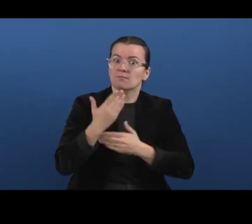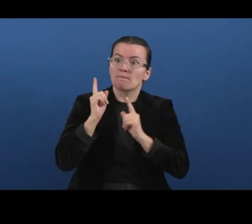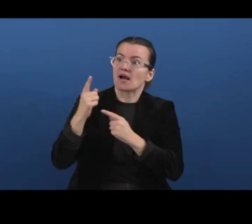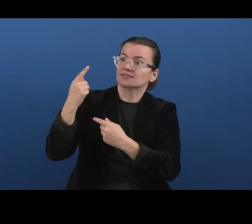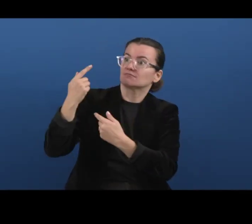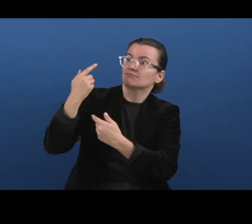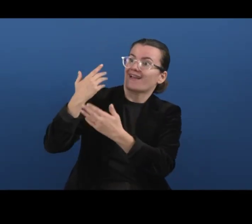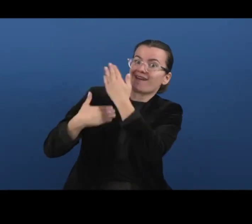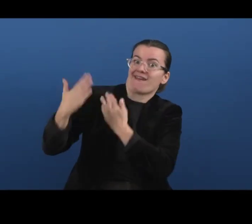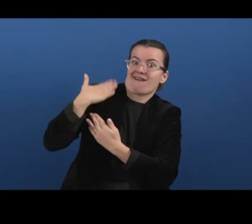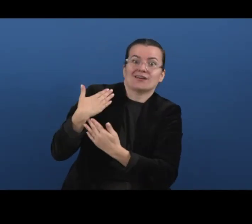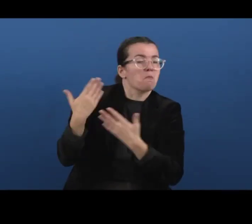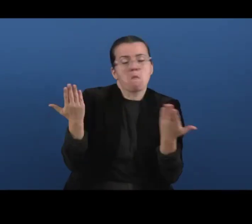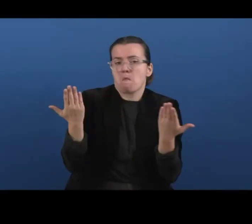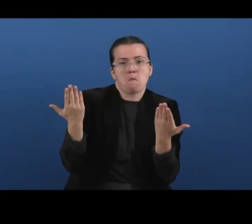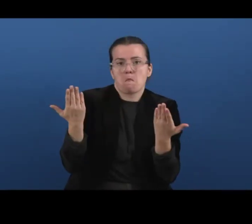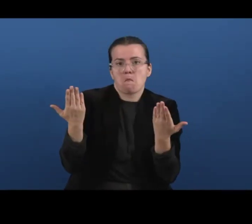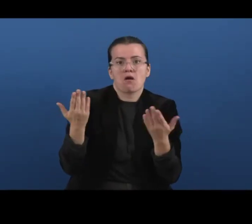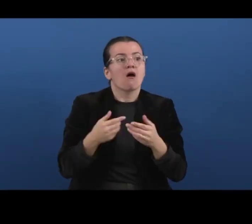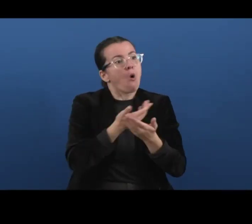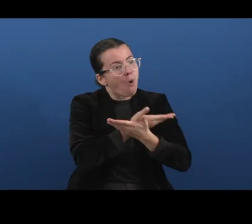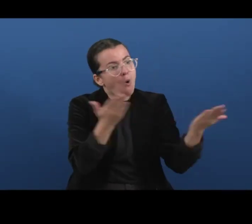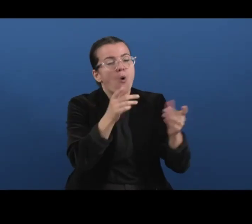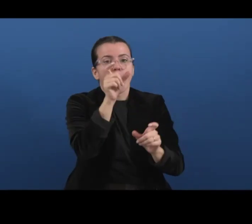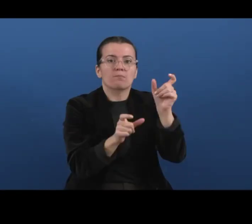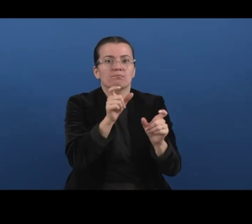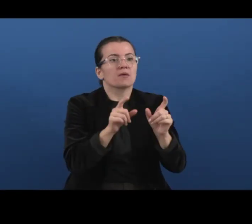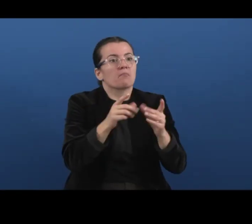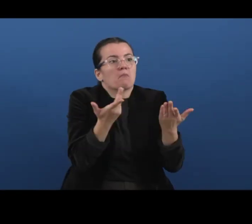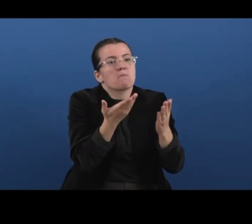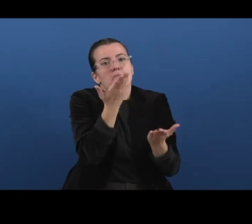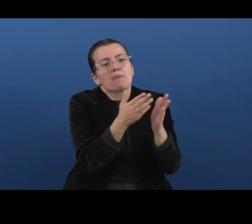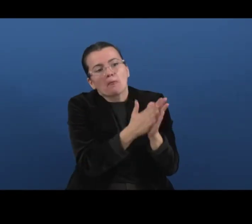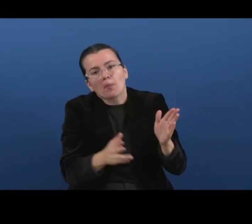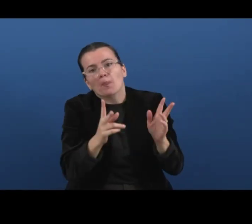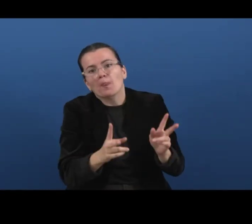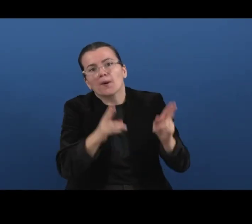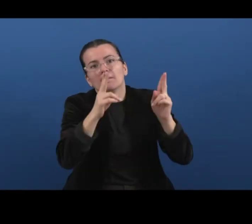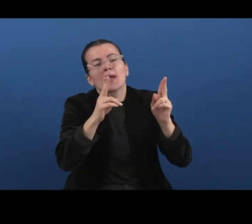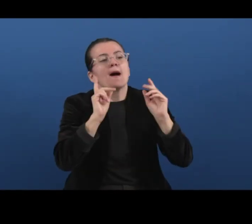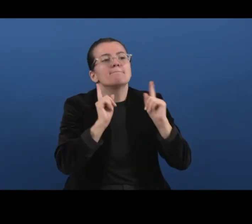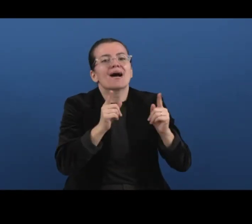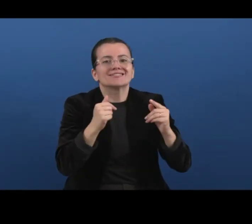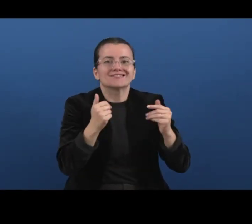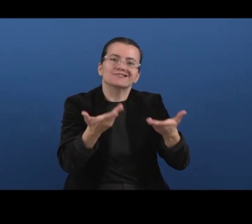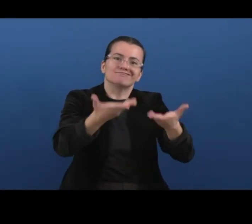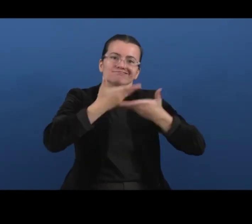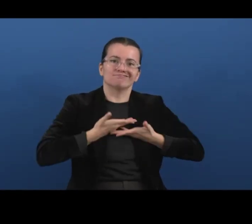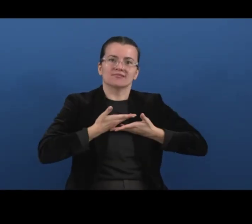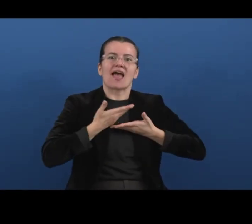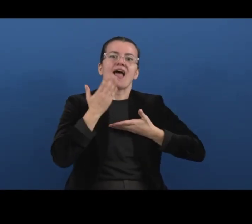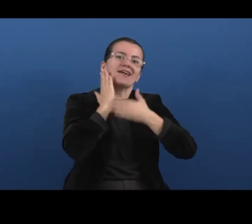care needs at certain points in time, but we also have to be very clear that just because you have a disability, you're not